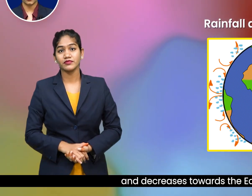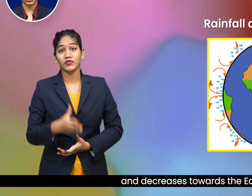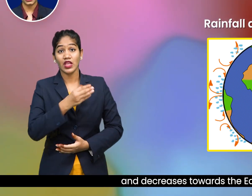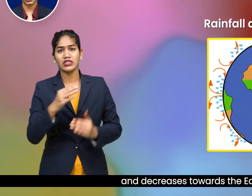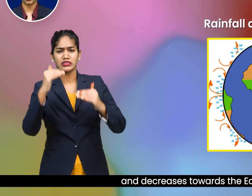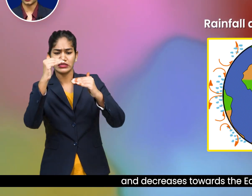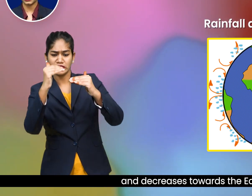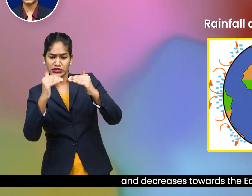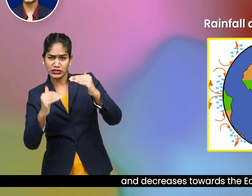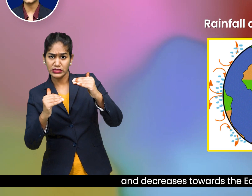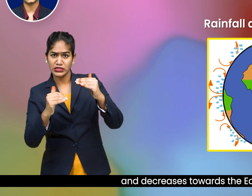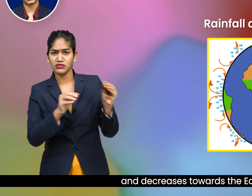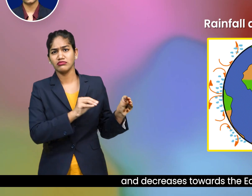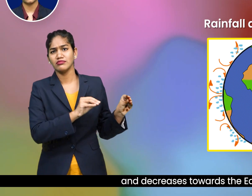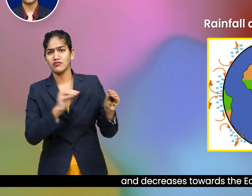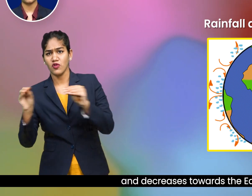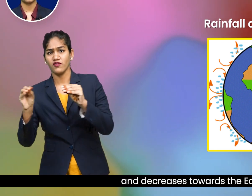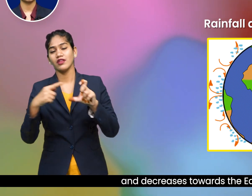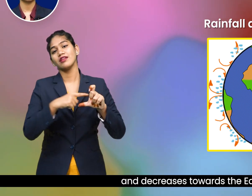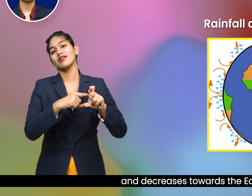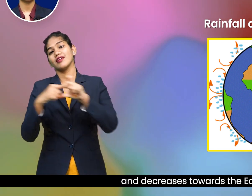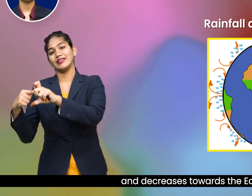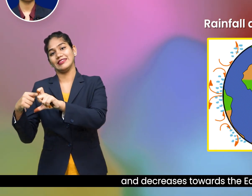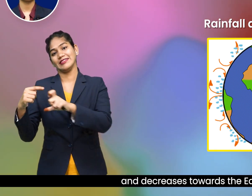and decreases towards the east.